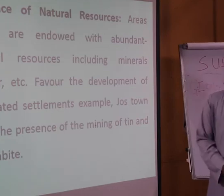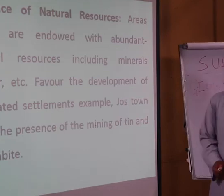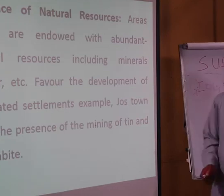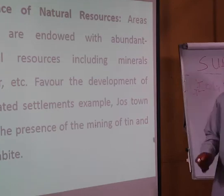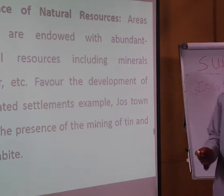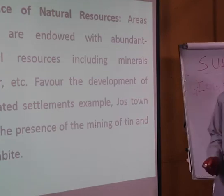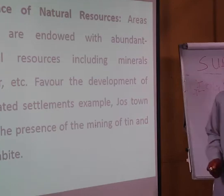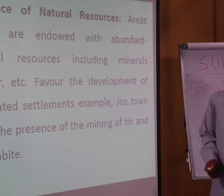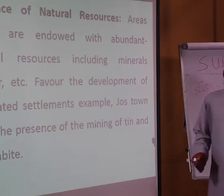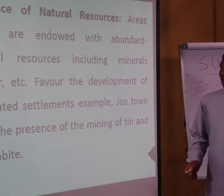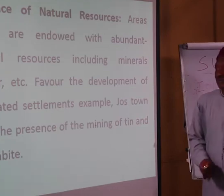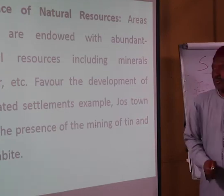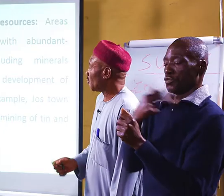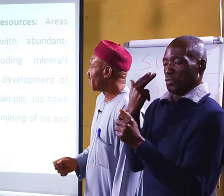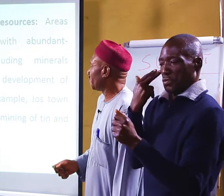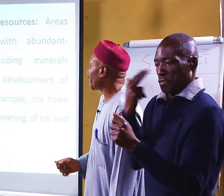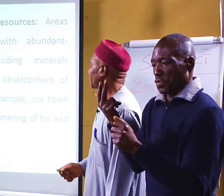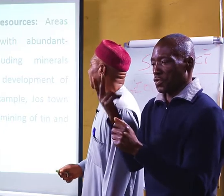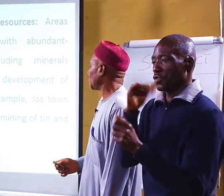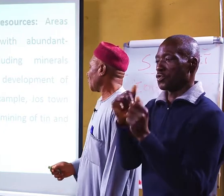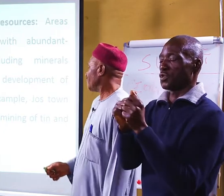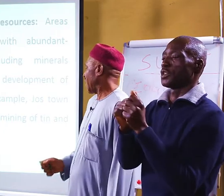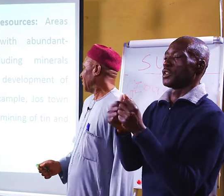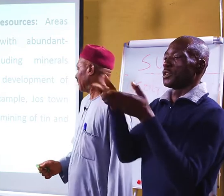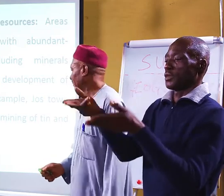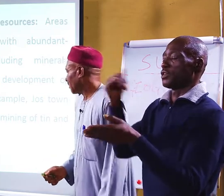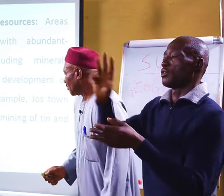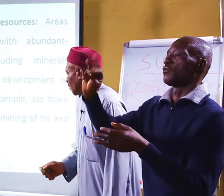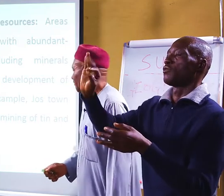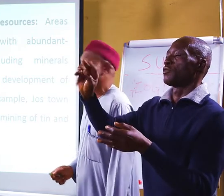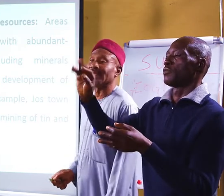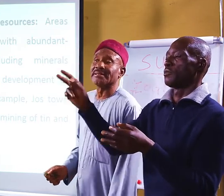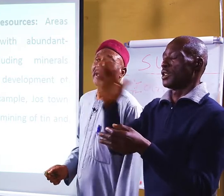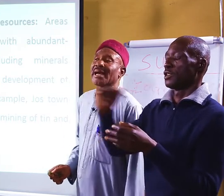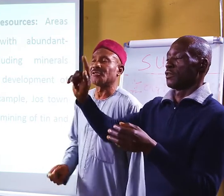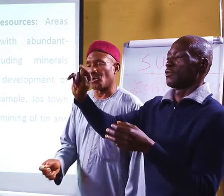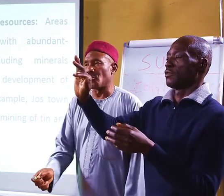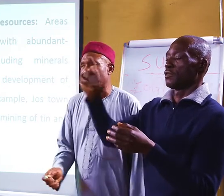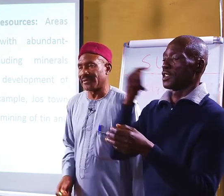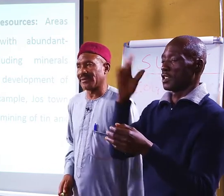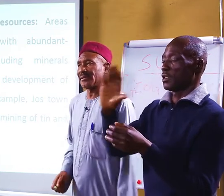Good example is Jos town, with the presence of mining of